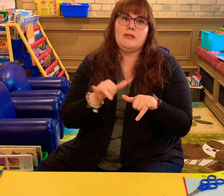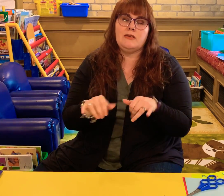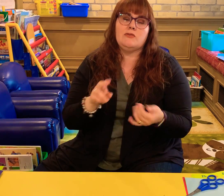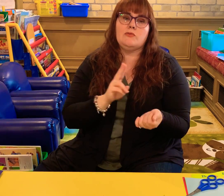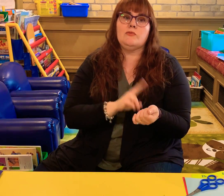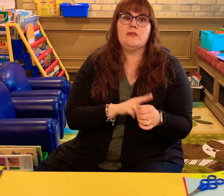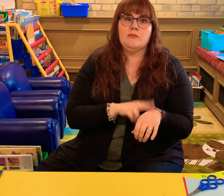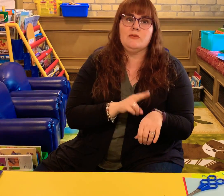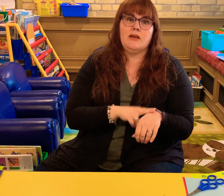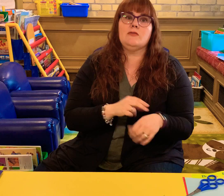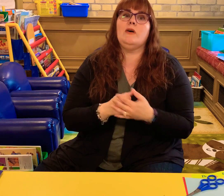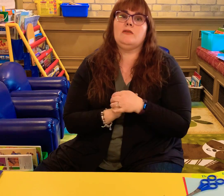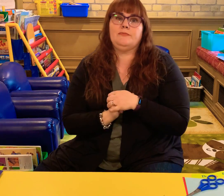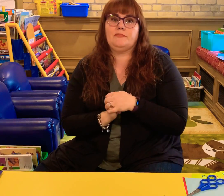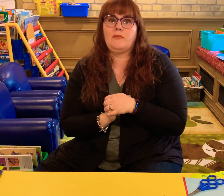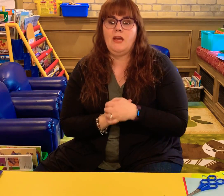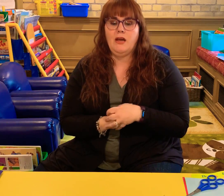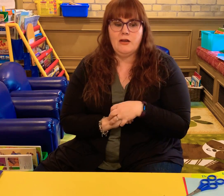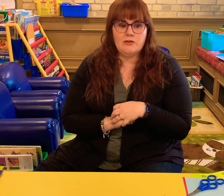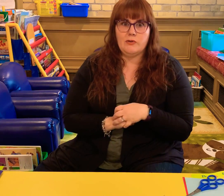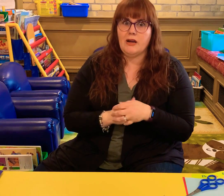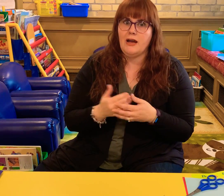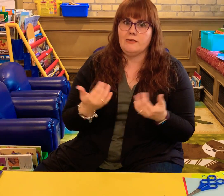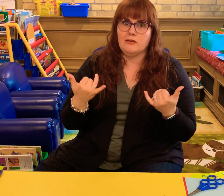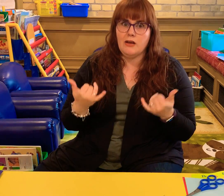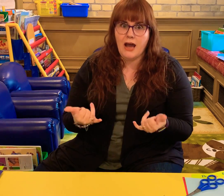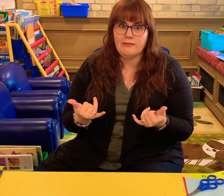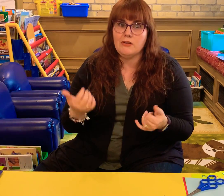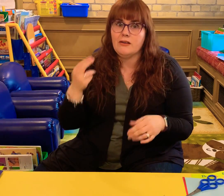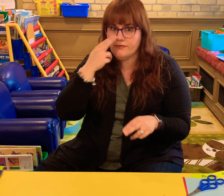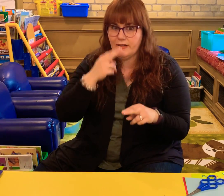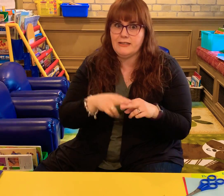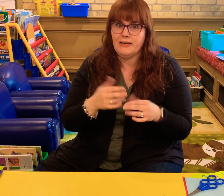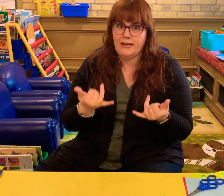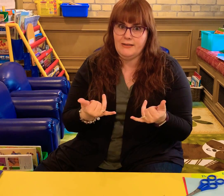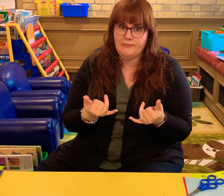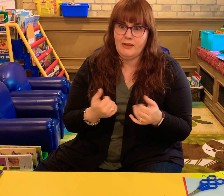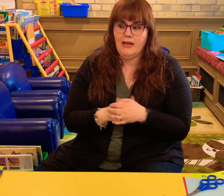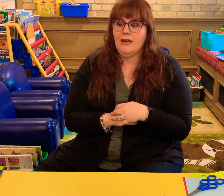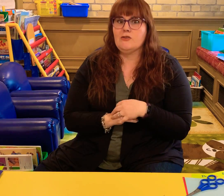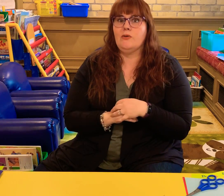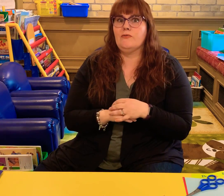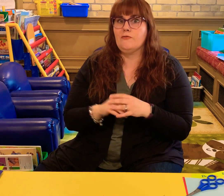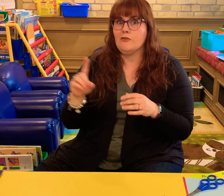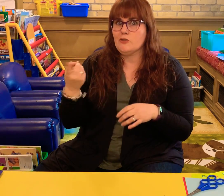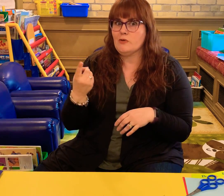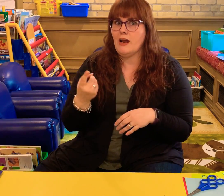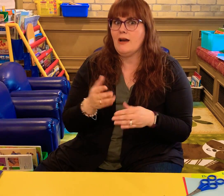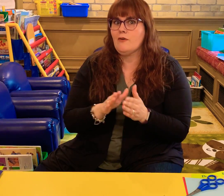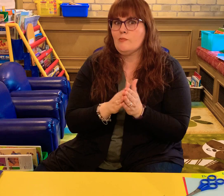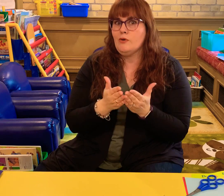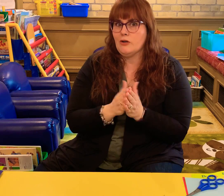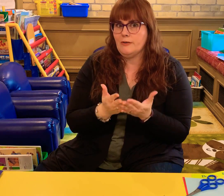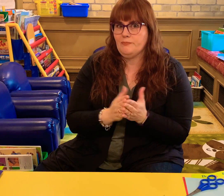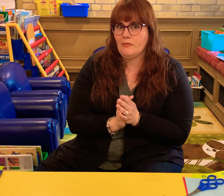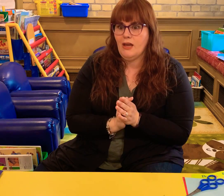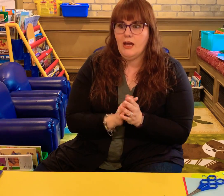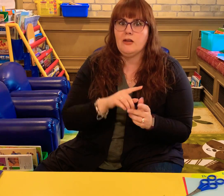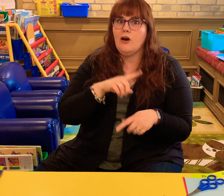things through rhythms as well so we're going to have a have a lot of fun today so first we're going to have our book and all